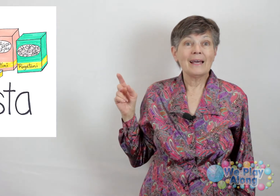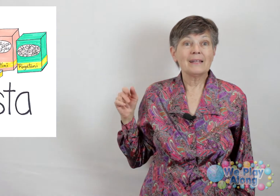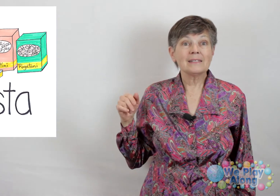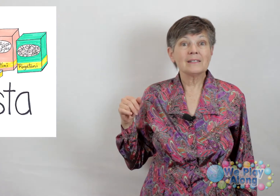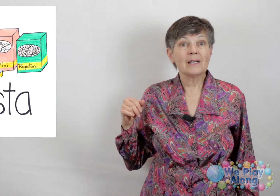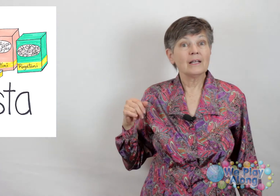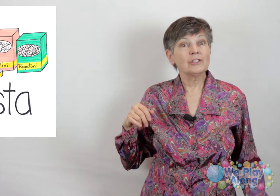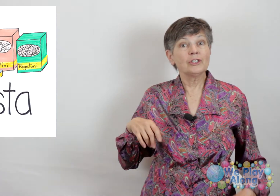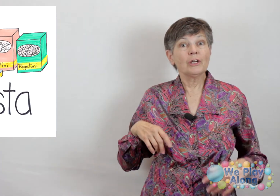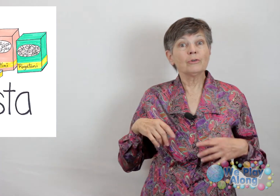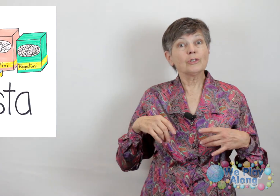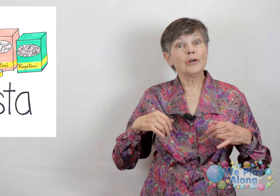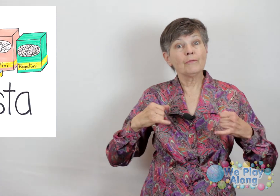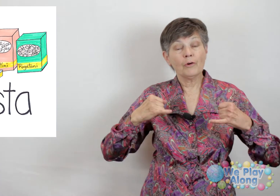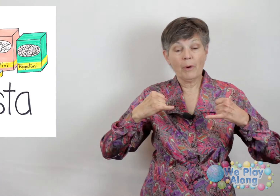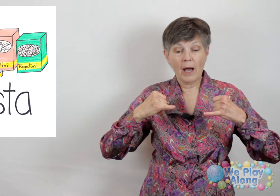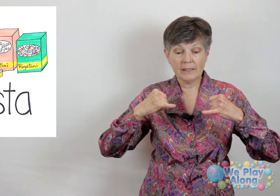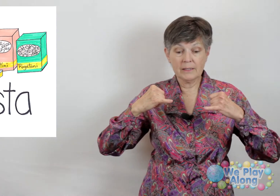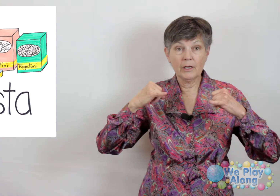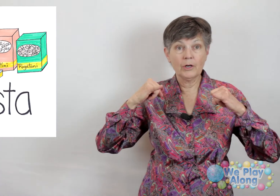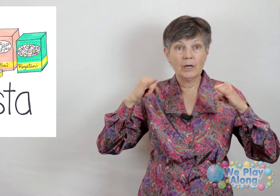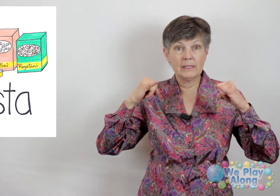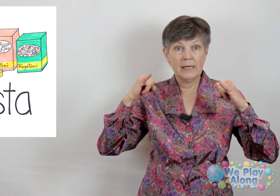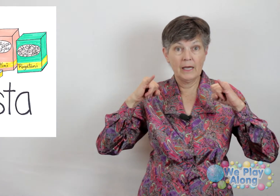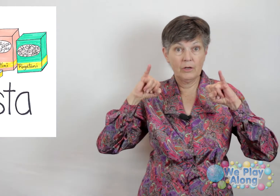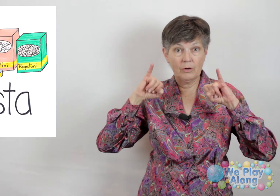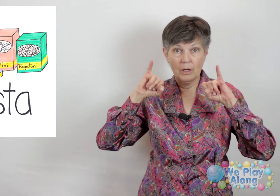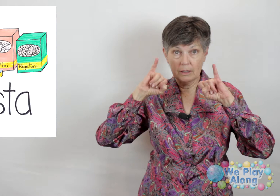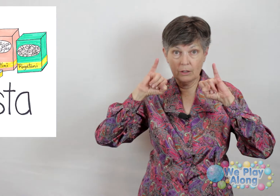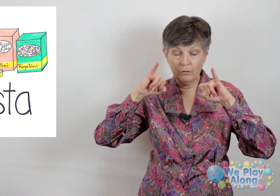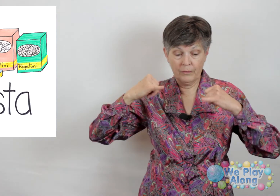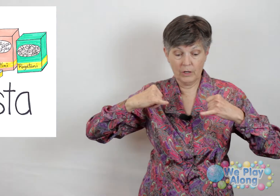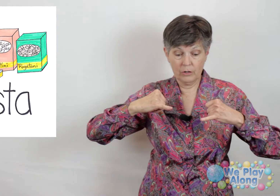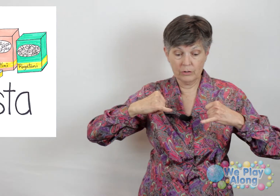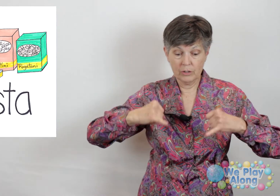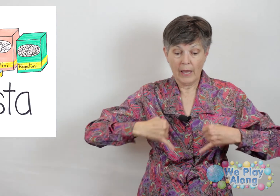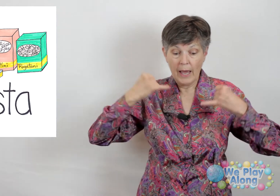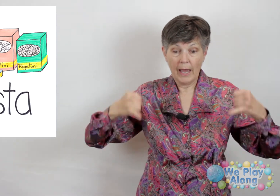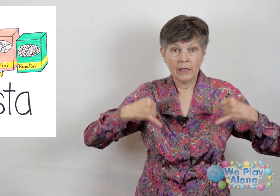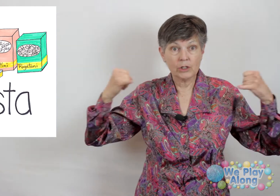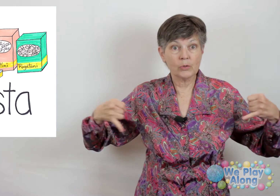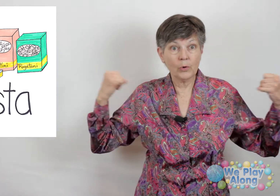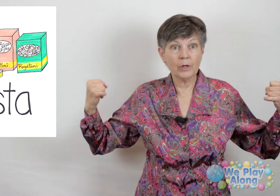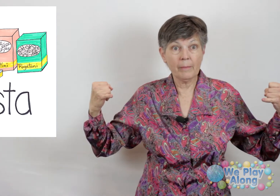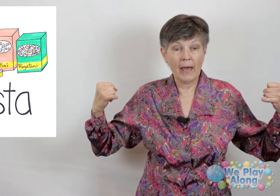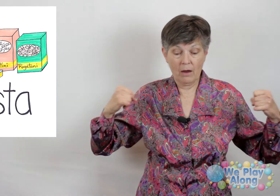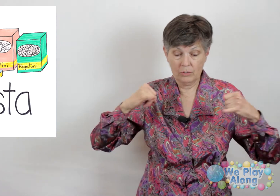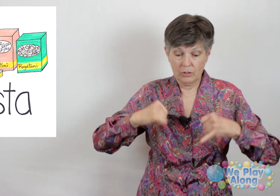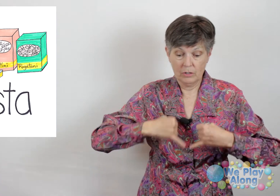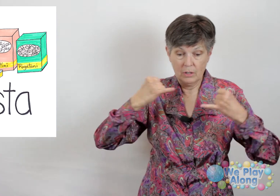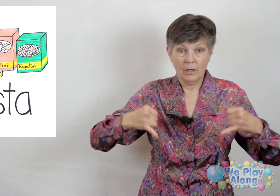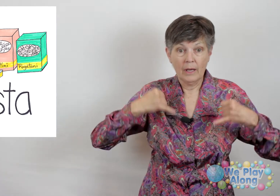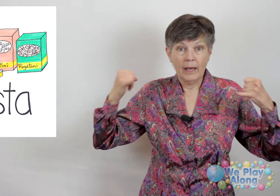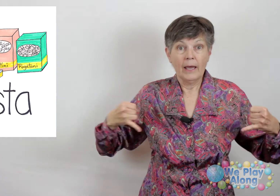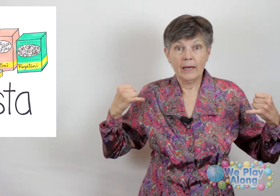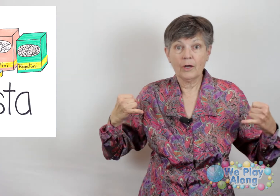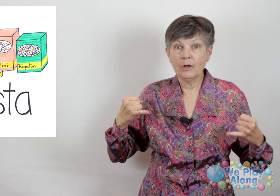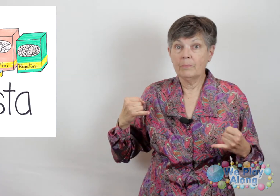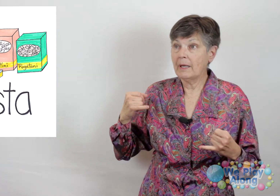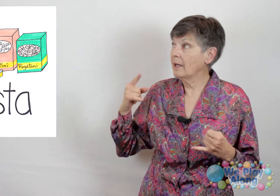this is a general term for pasta. You're going to take your little fingers and swirl them out. And it could be